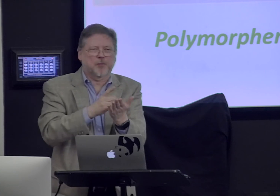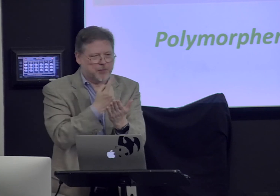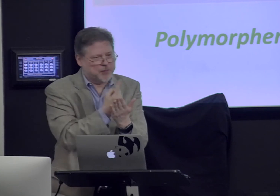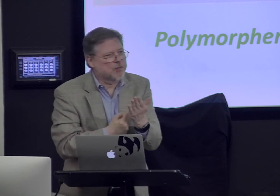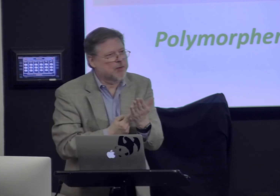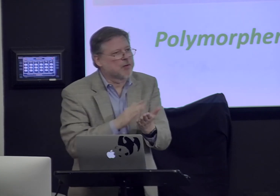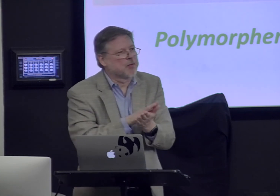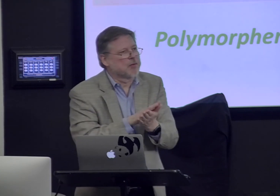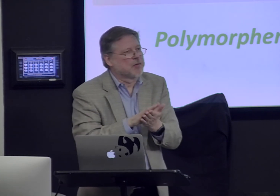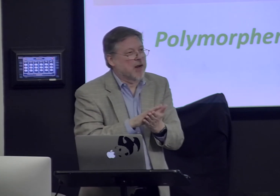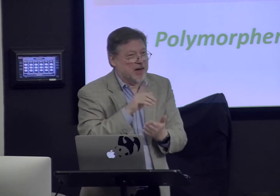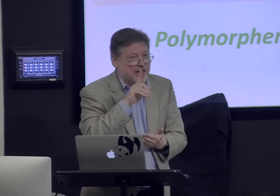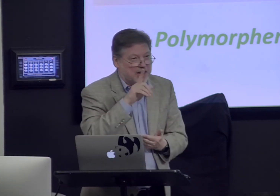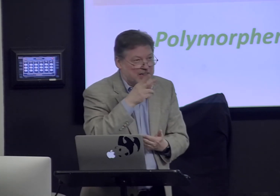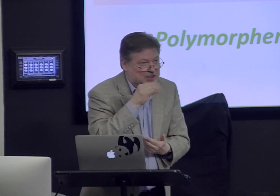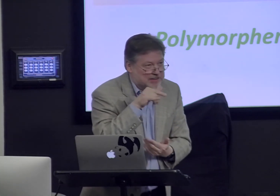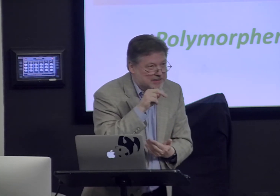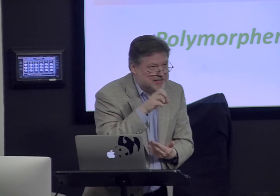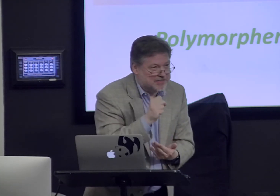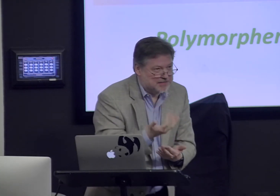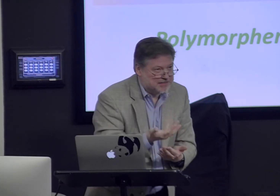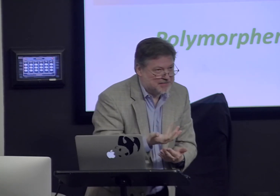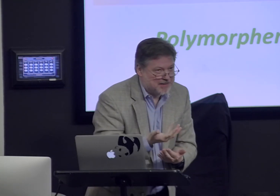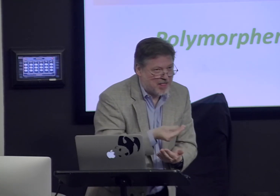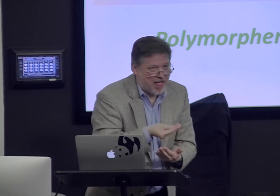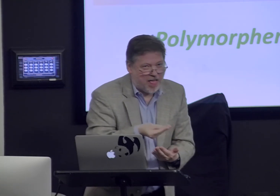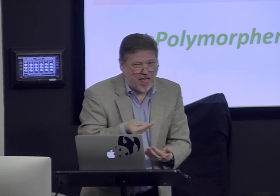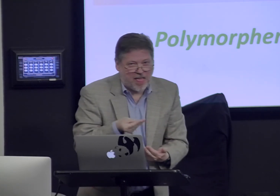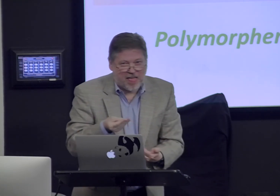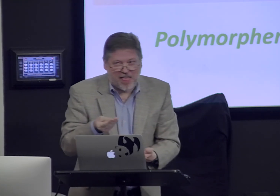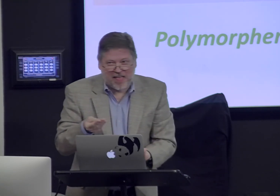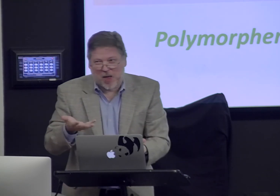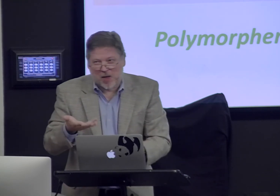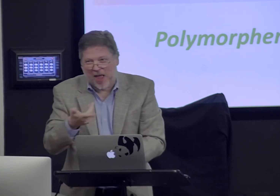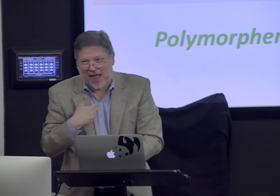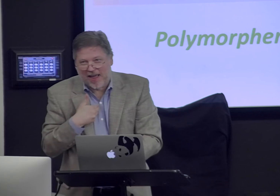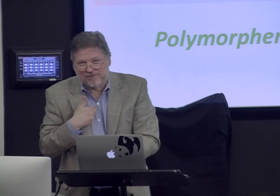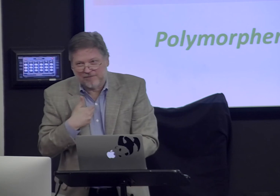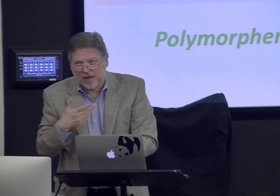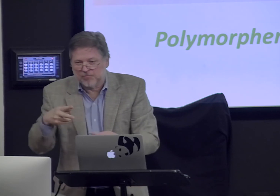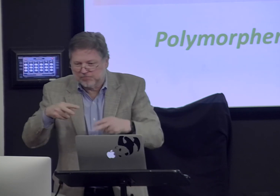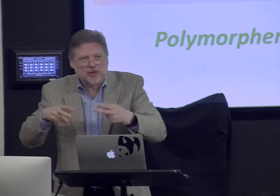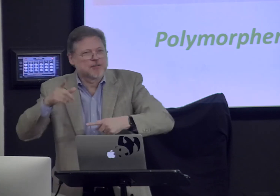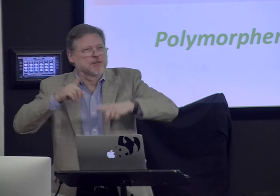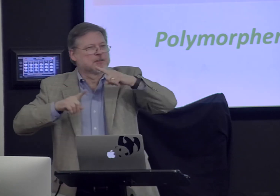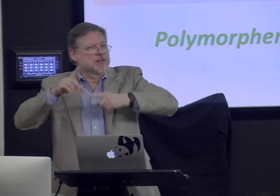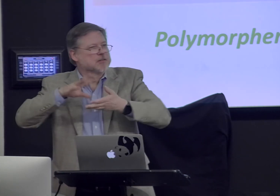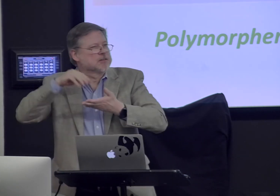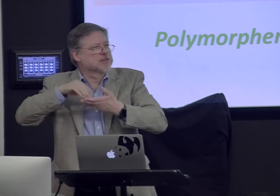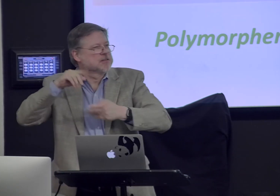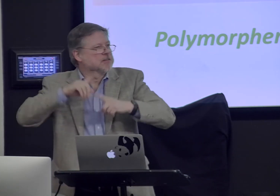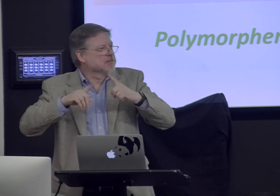Now, if you were to strictly look at dictionary entries, like what we saw in the Higgins book, where there was a